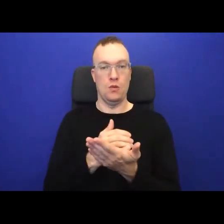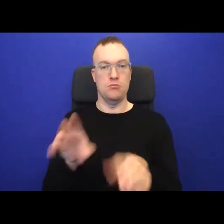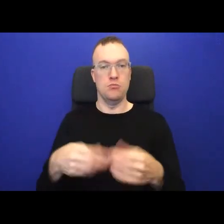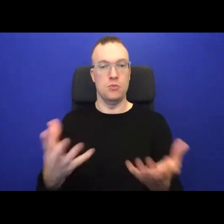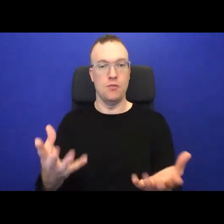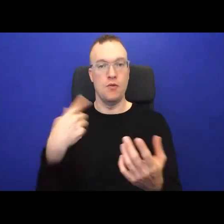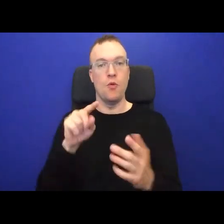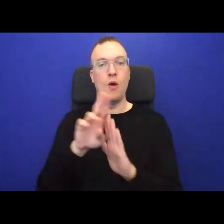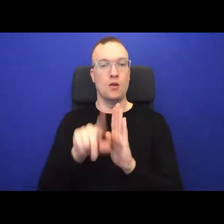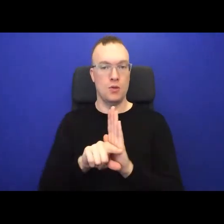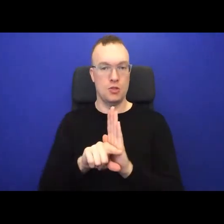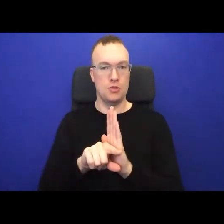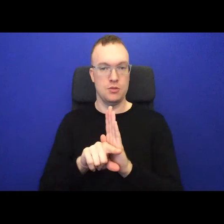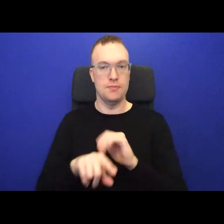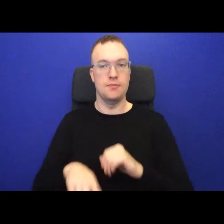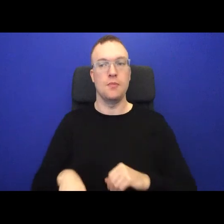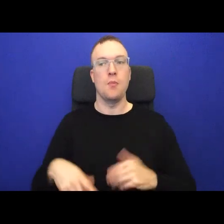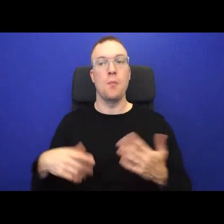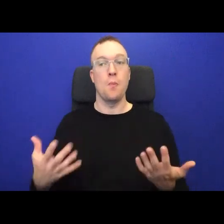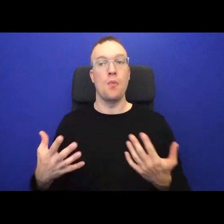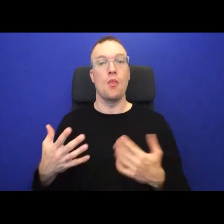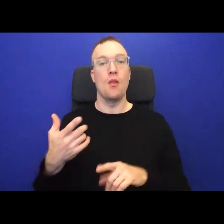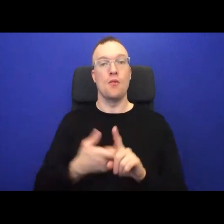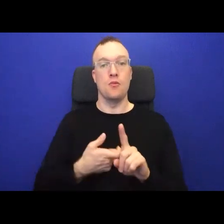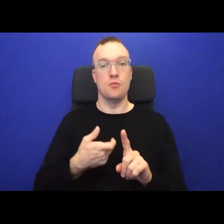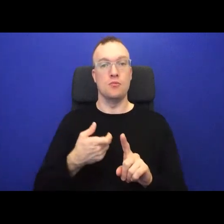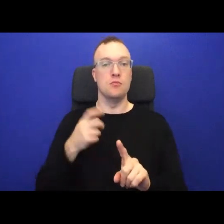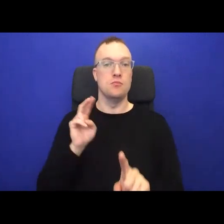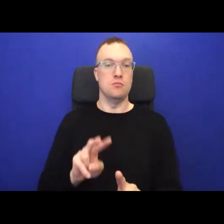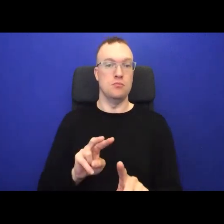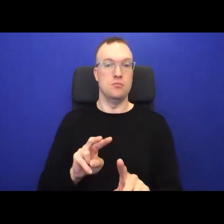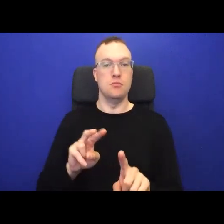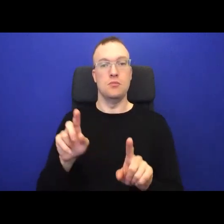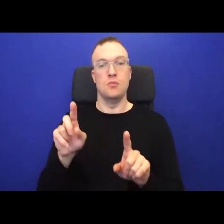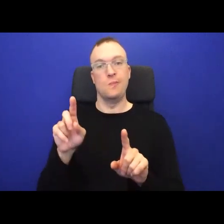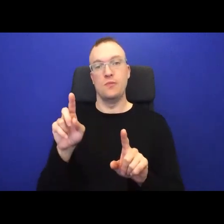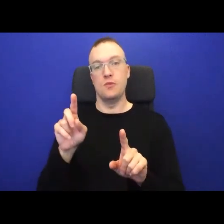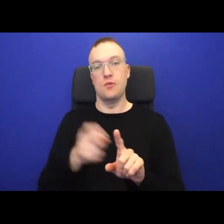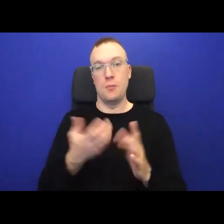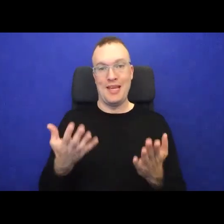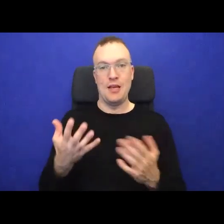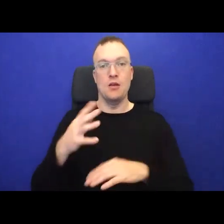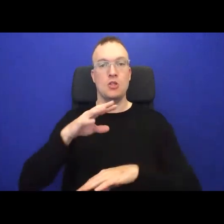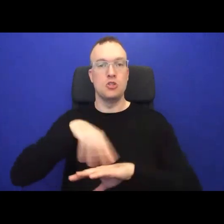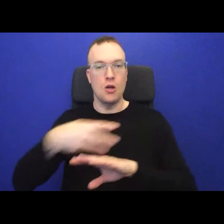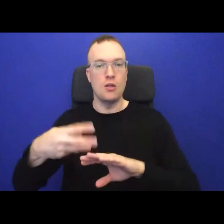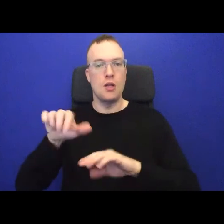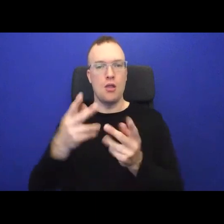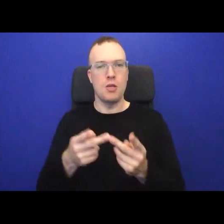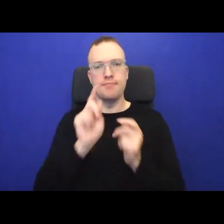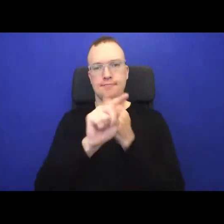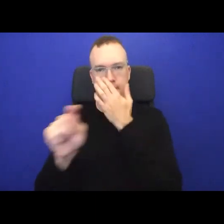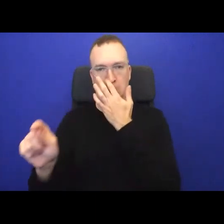for undergraduates, largely from Oxford, but also from Scotland and elsewhere. And actually an interesting